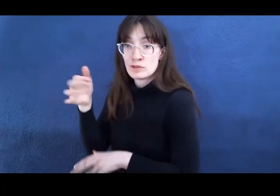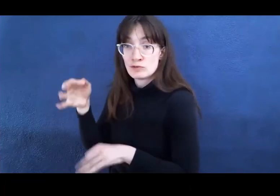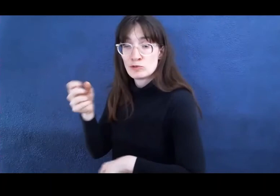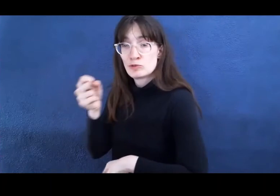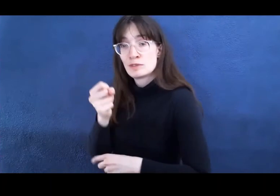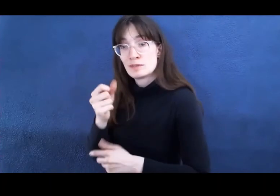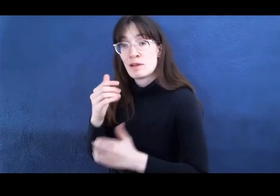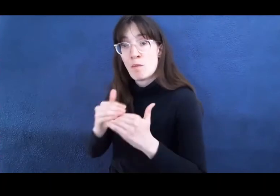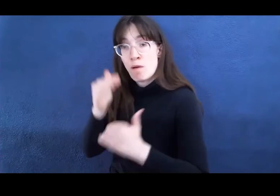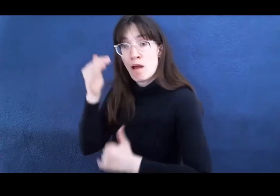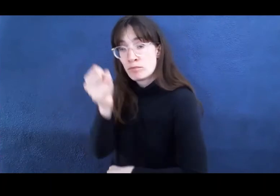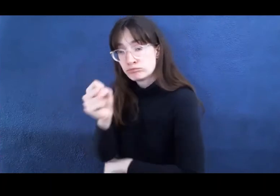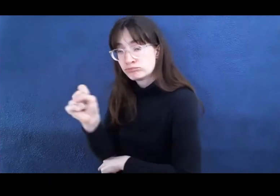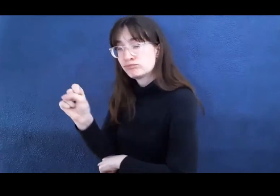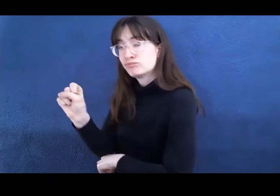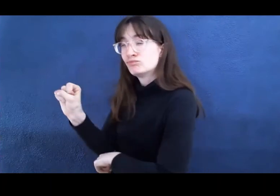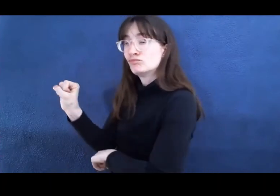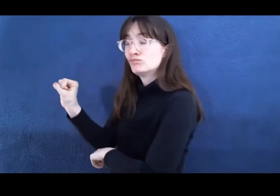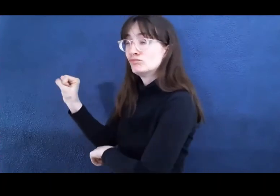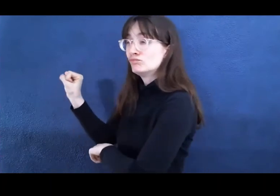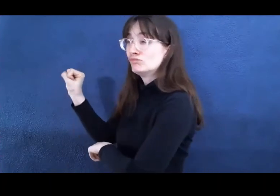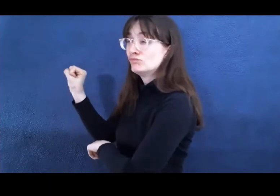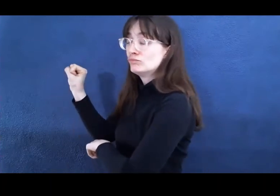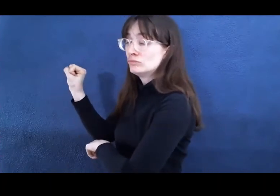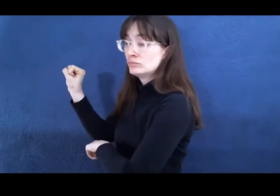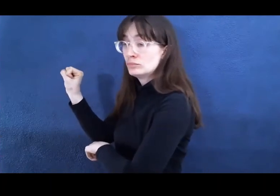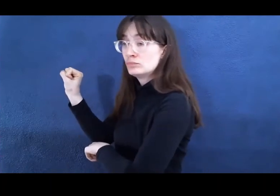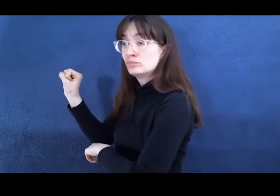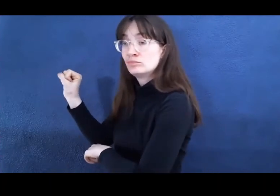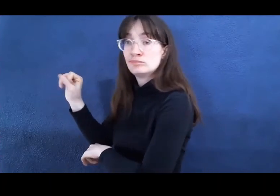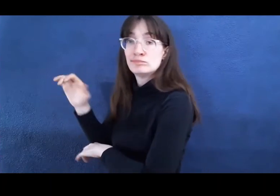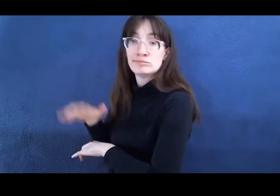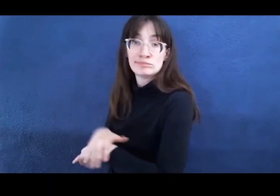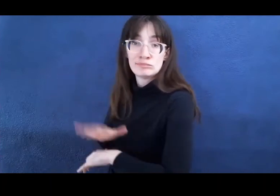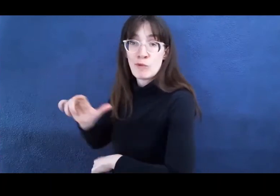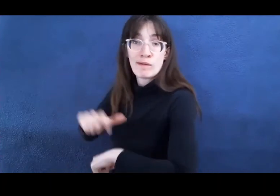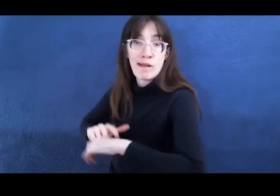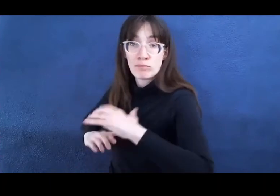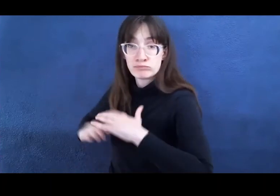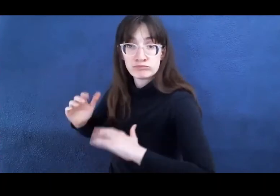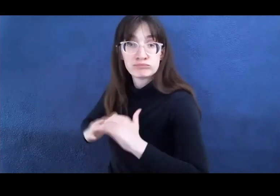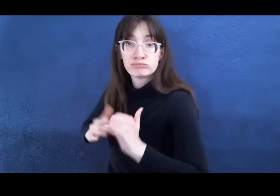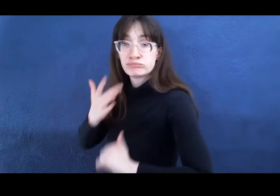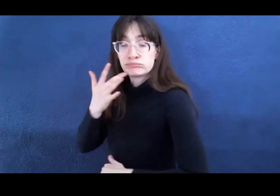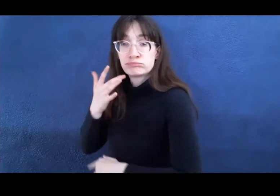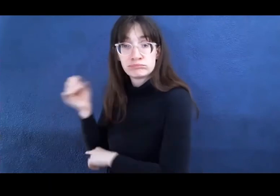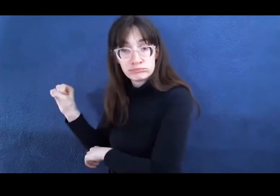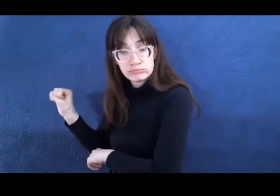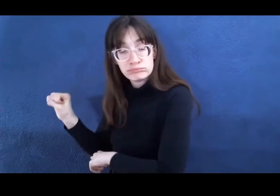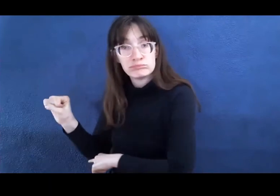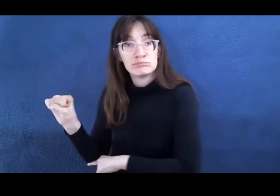here. And in your own time, you might turn your body to center.